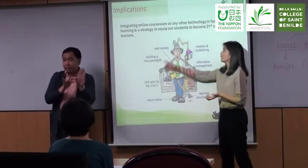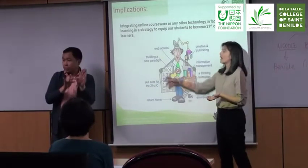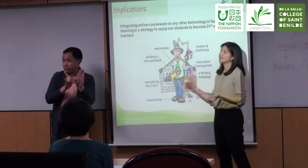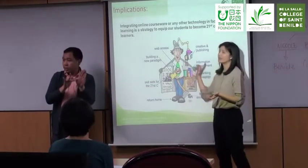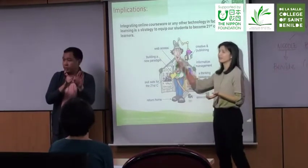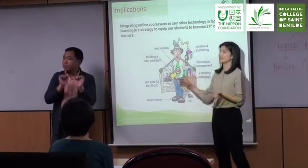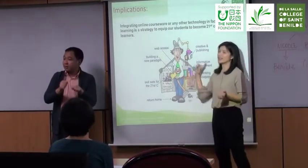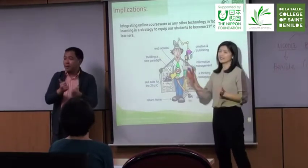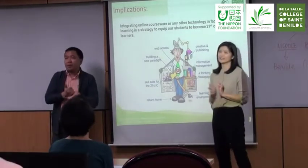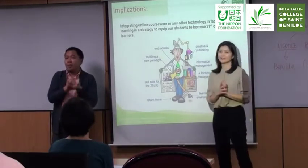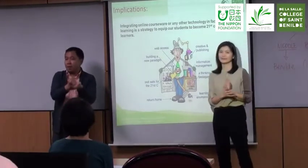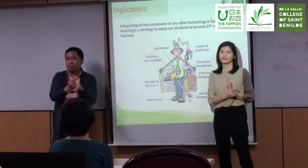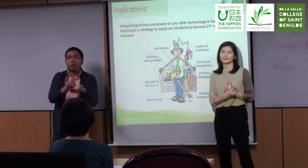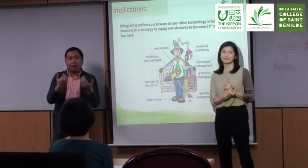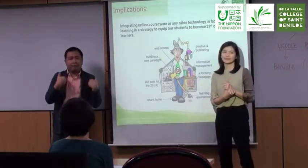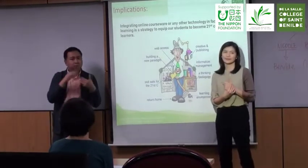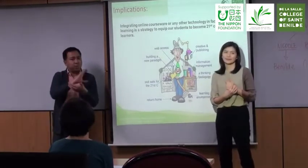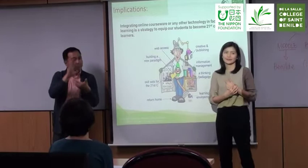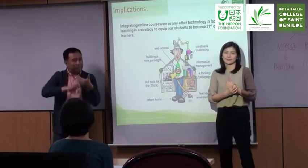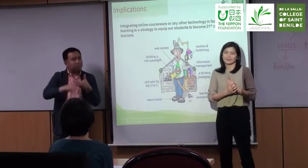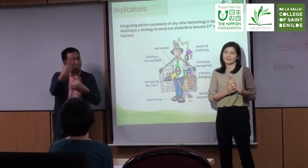help you have everything.